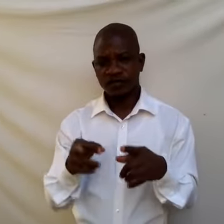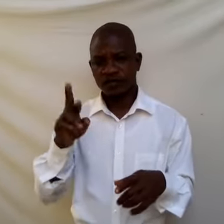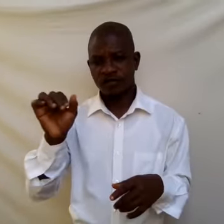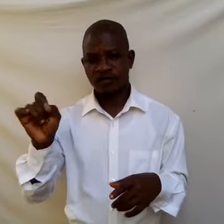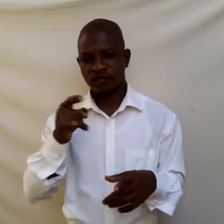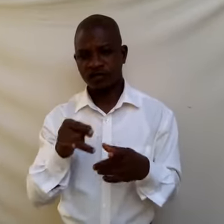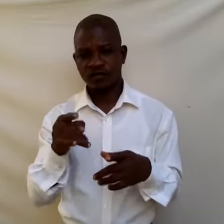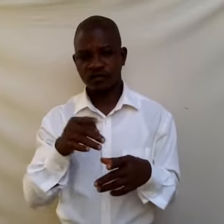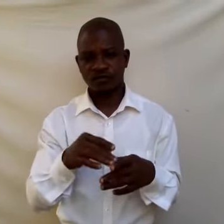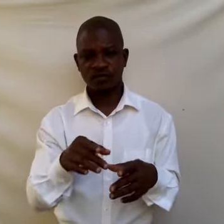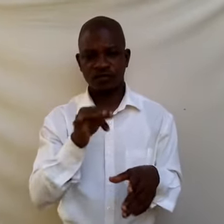sweep net